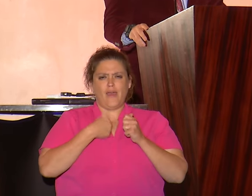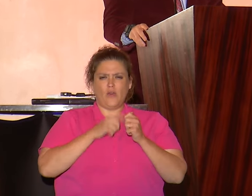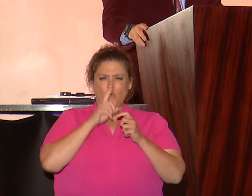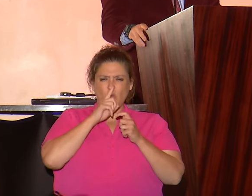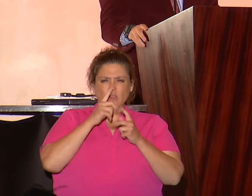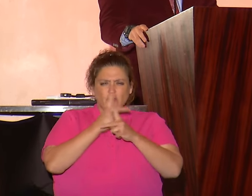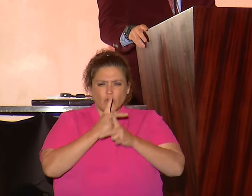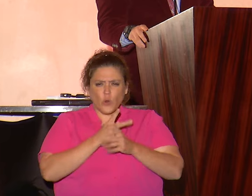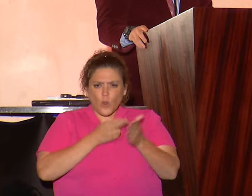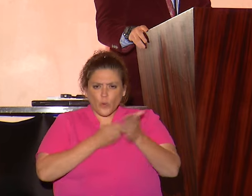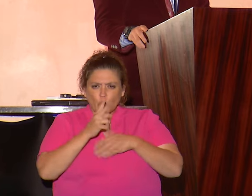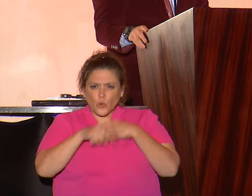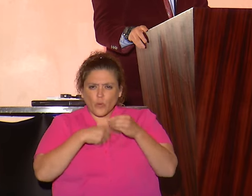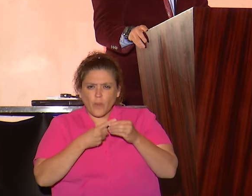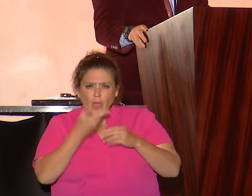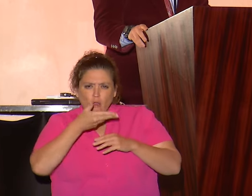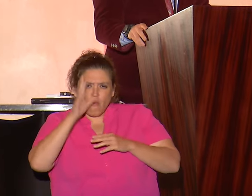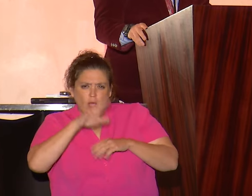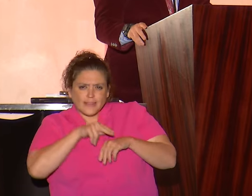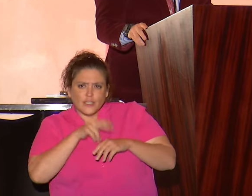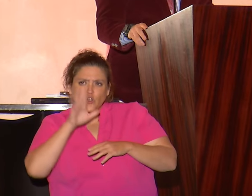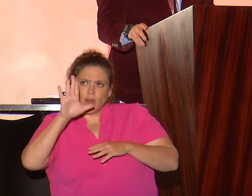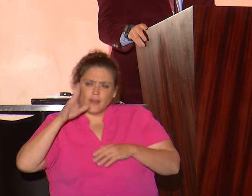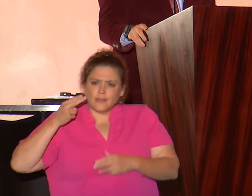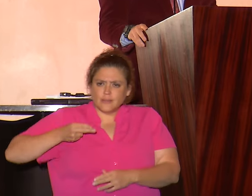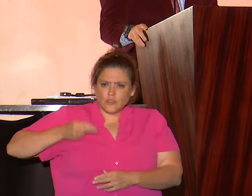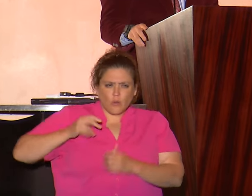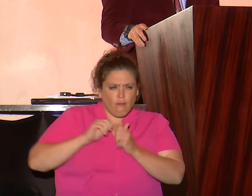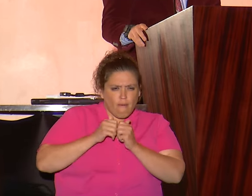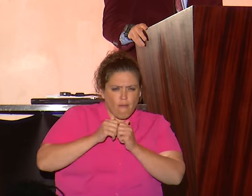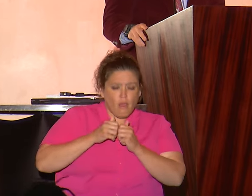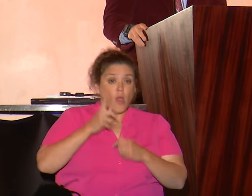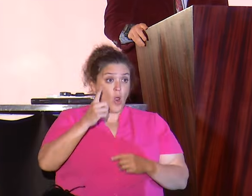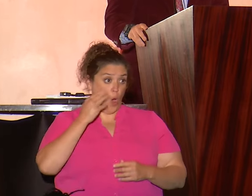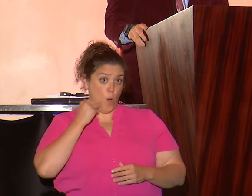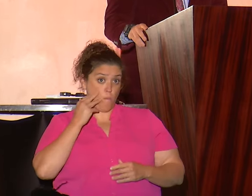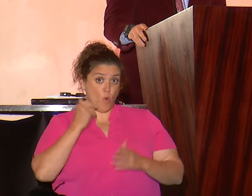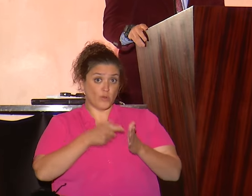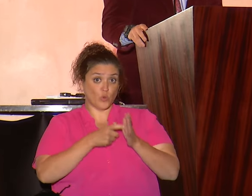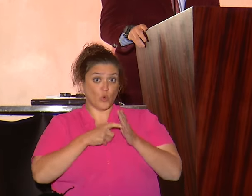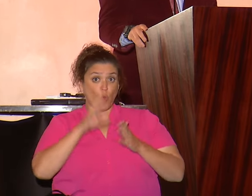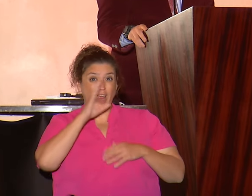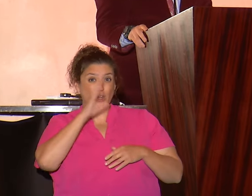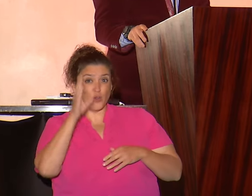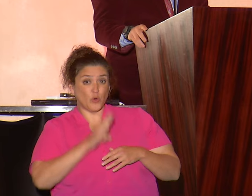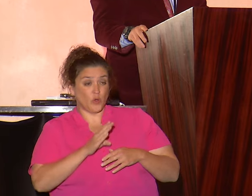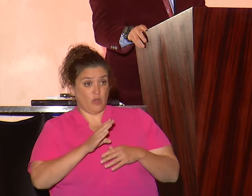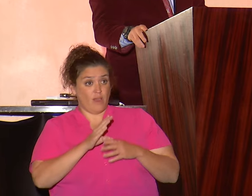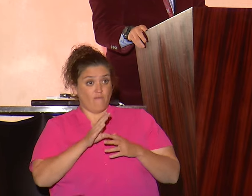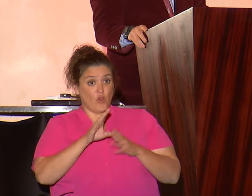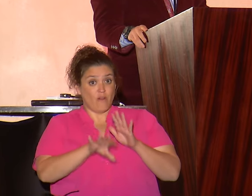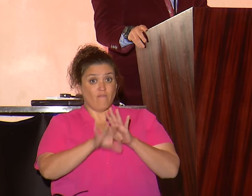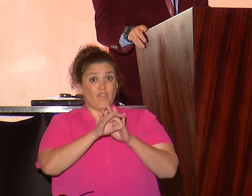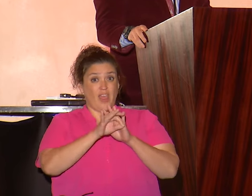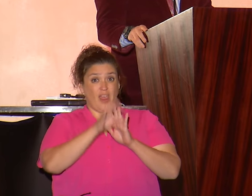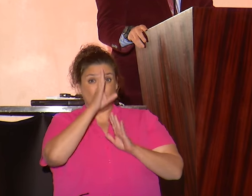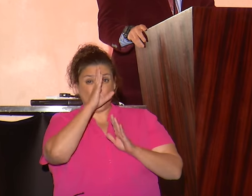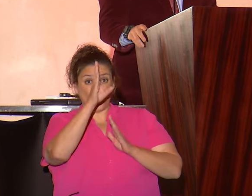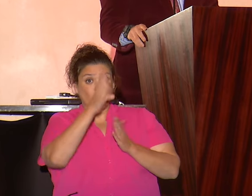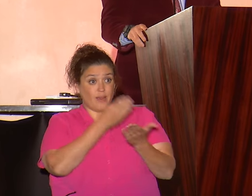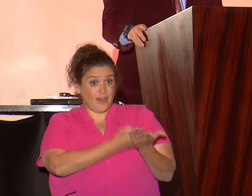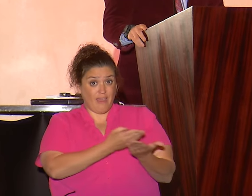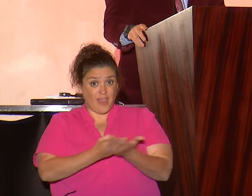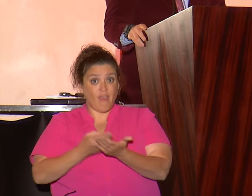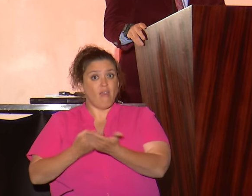about God's nature and personal history? Are Mormons required to never discover direct evidence and only depend